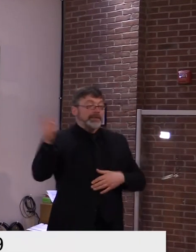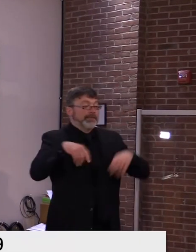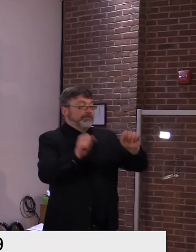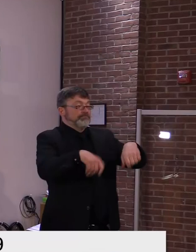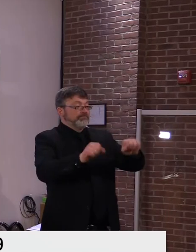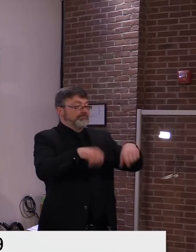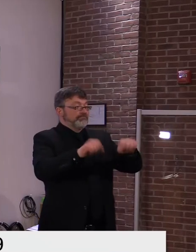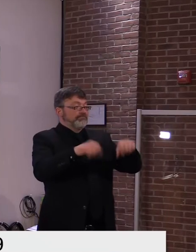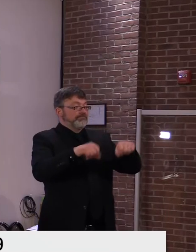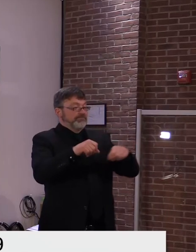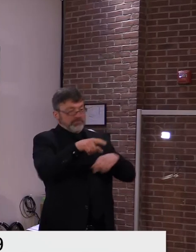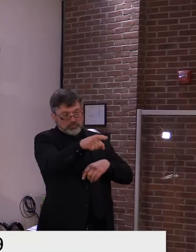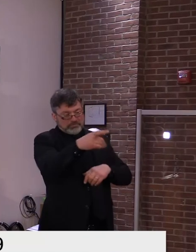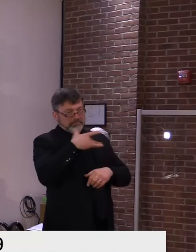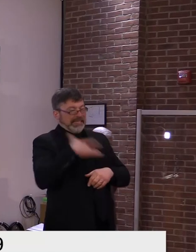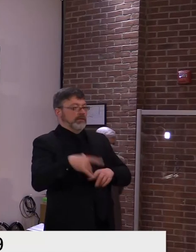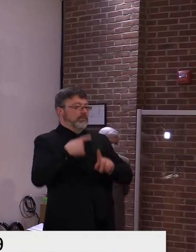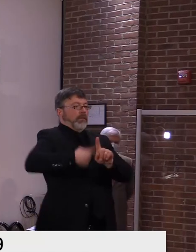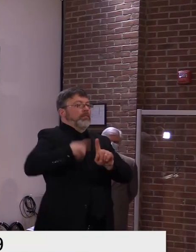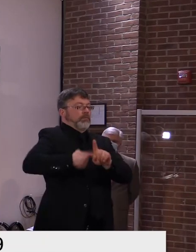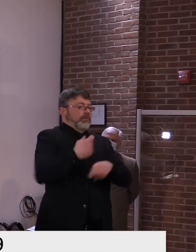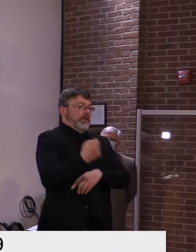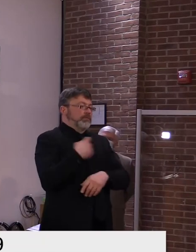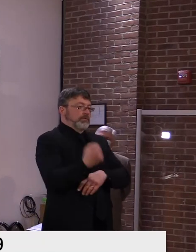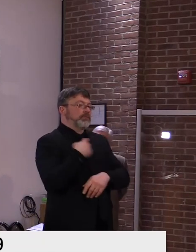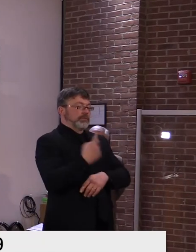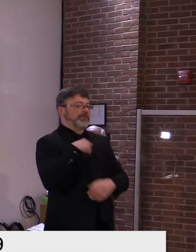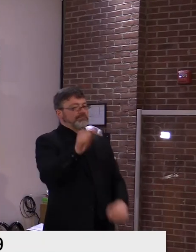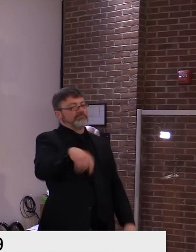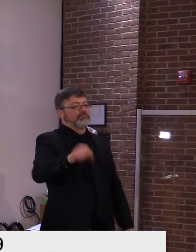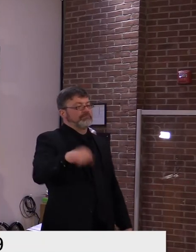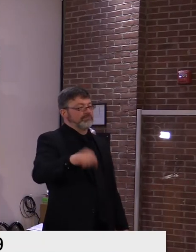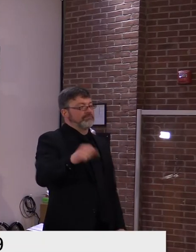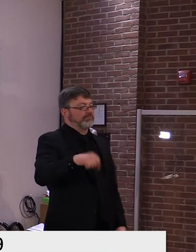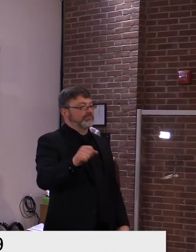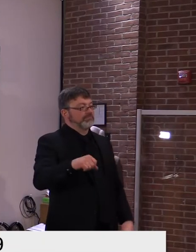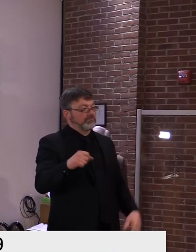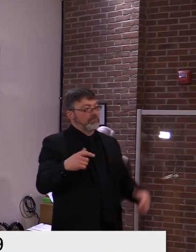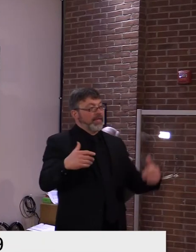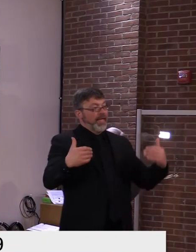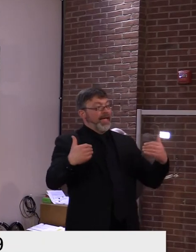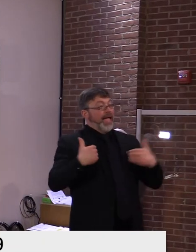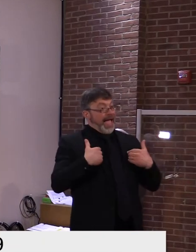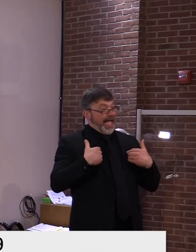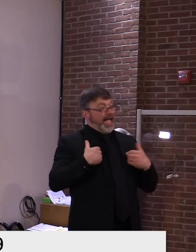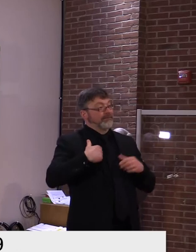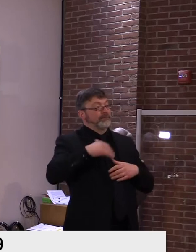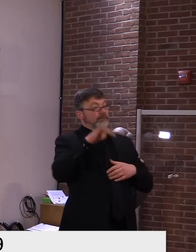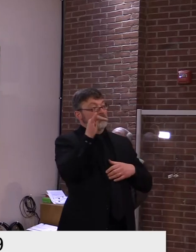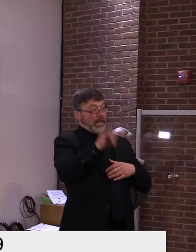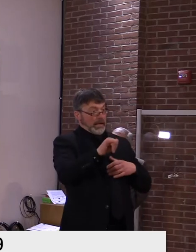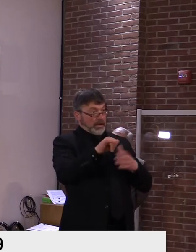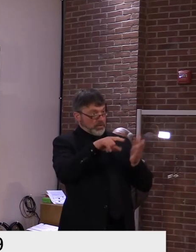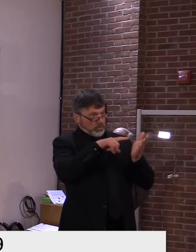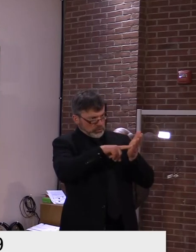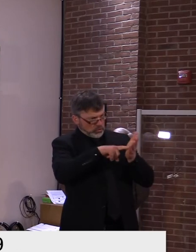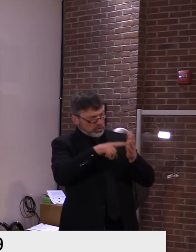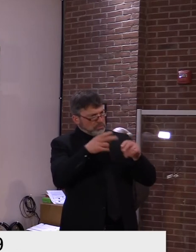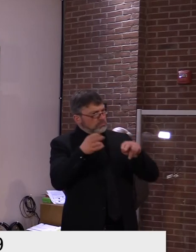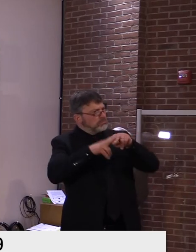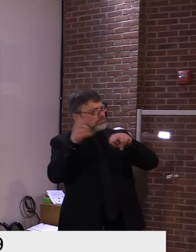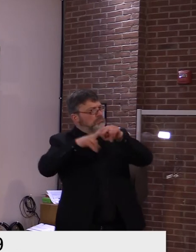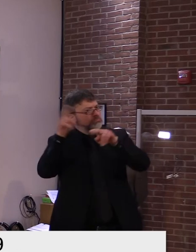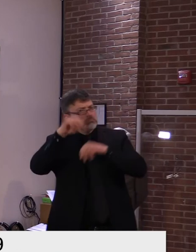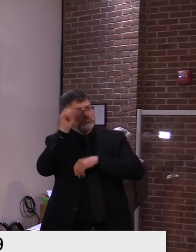it's by no means 100% definitive yet. But we are seeing more data that indicate that vaccination does reduce